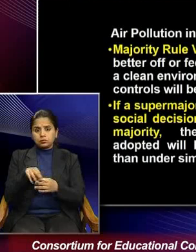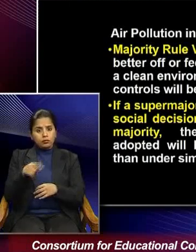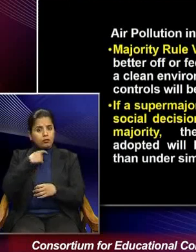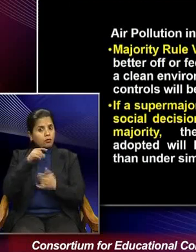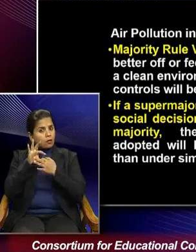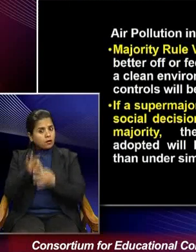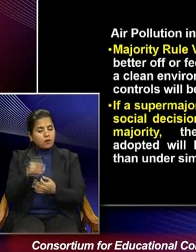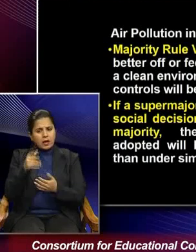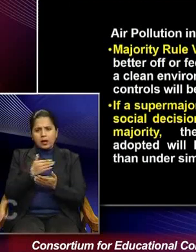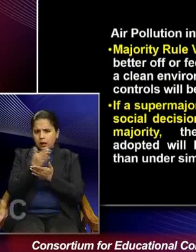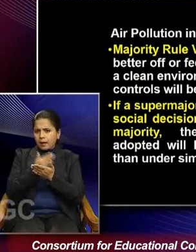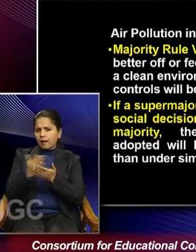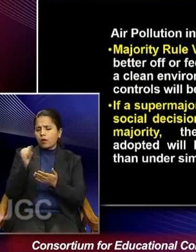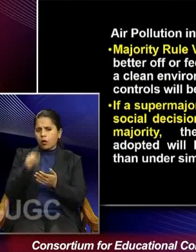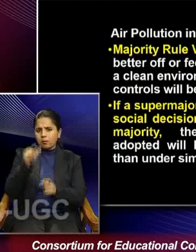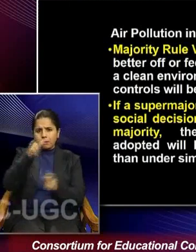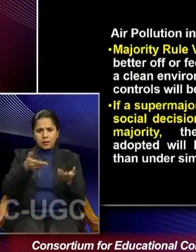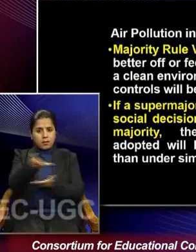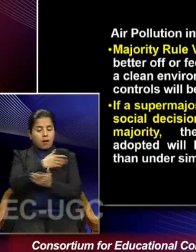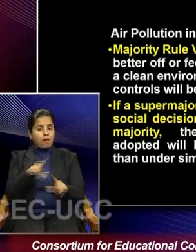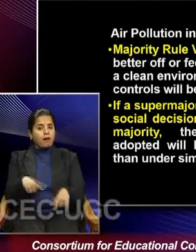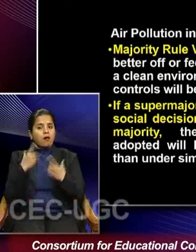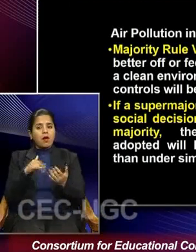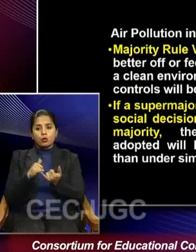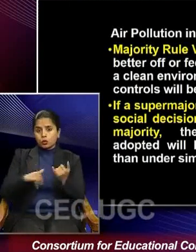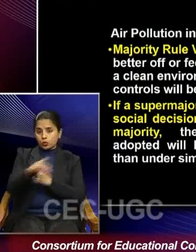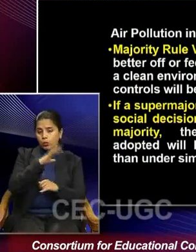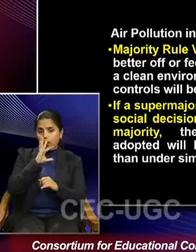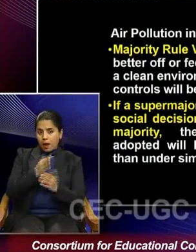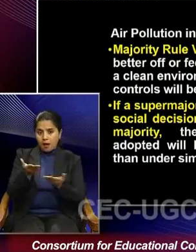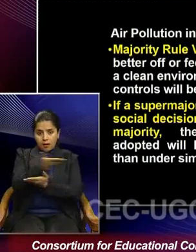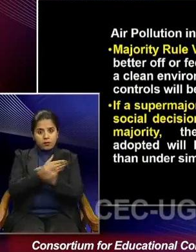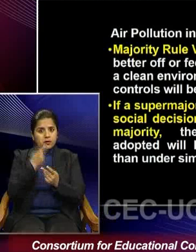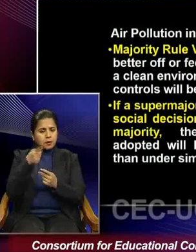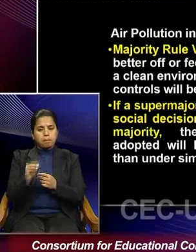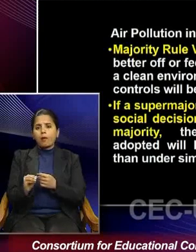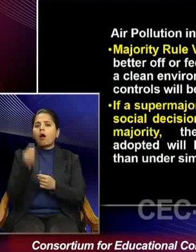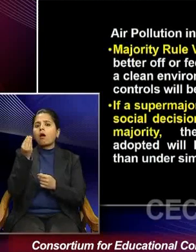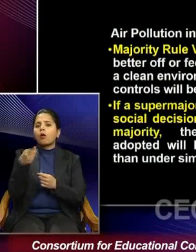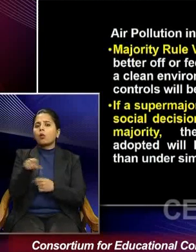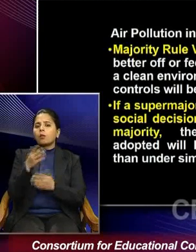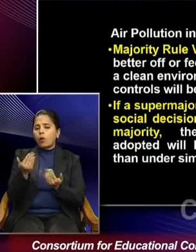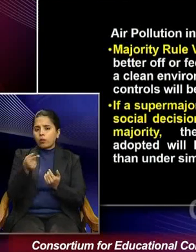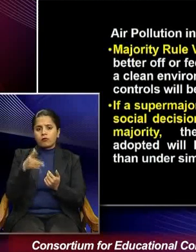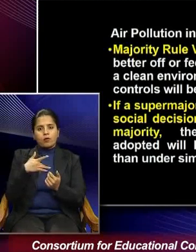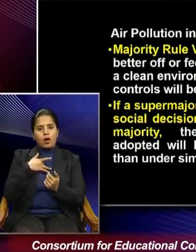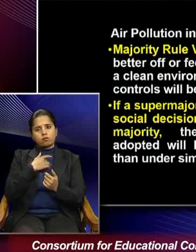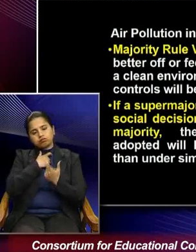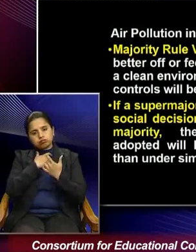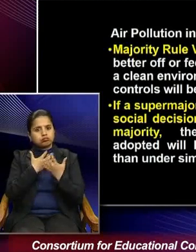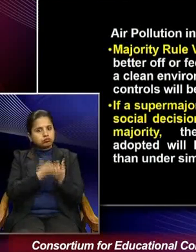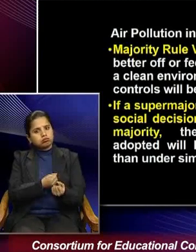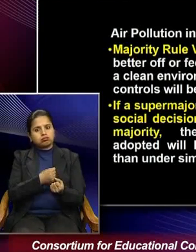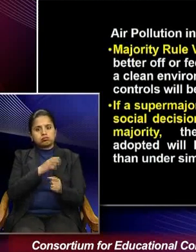committed to clean the environment, people living in the society in that region are better off and they feel committed